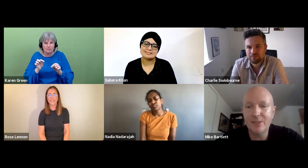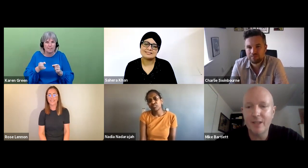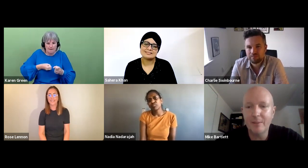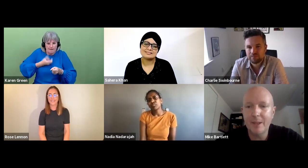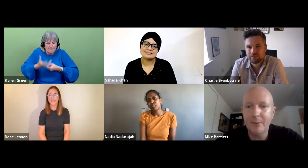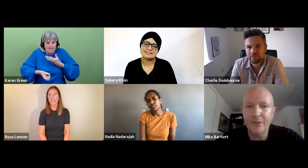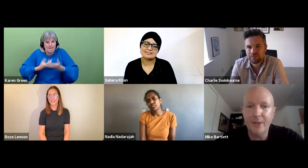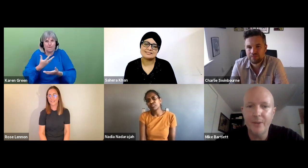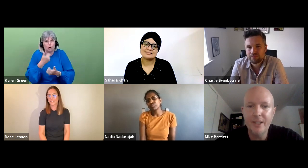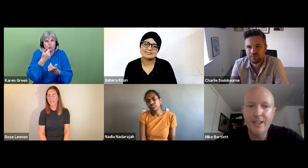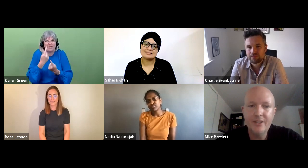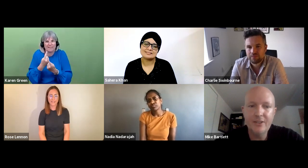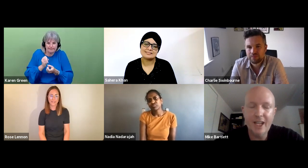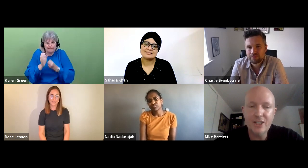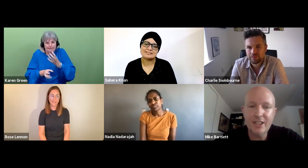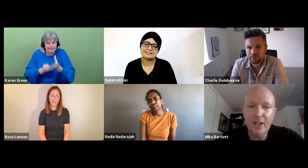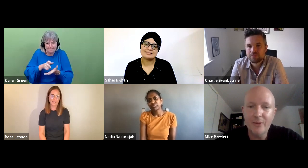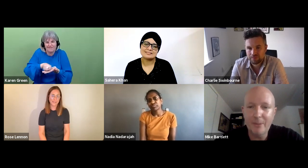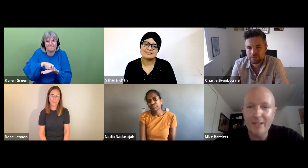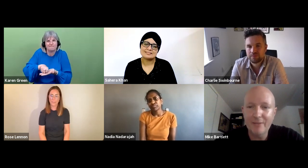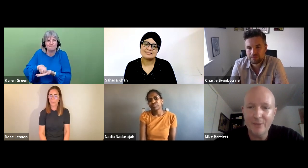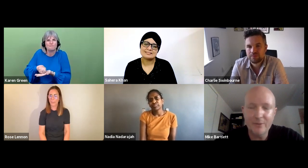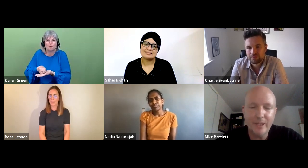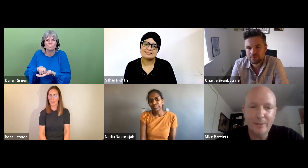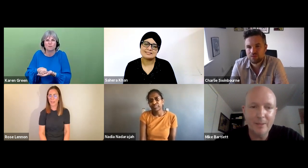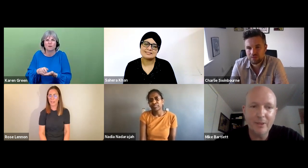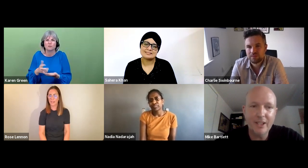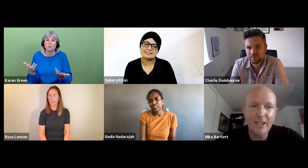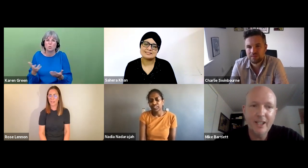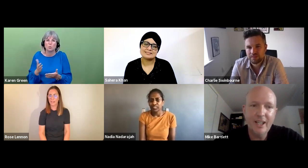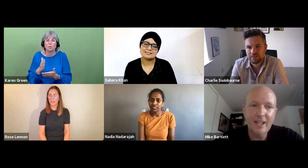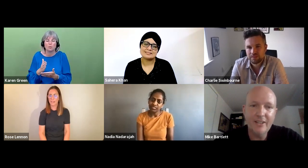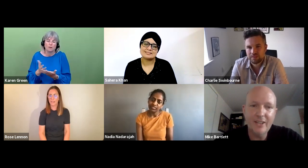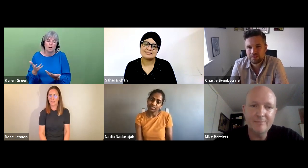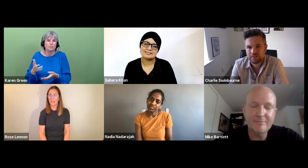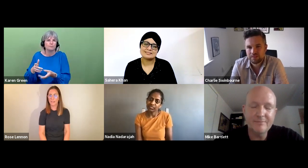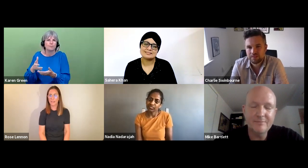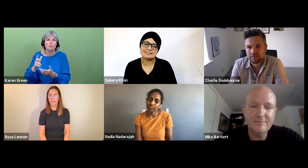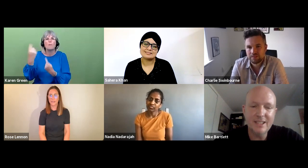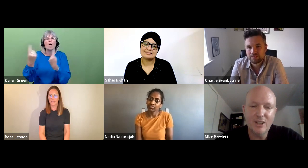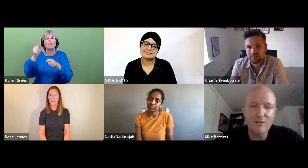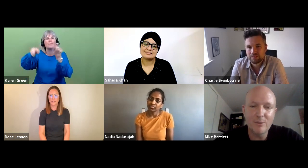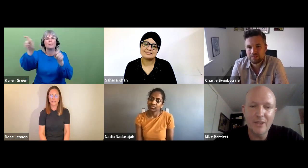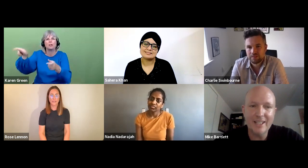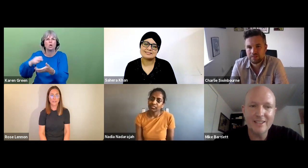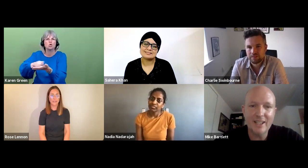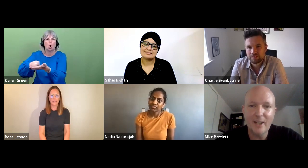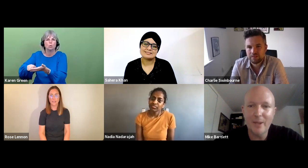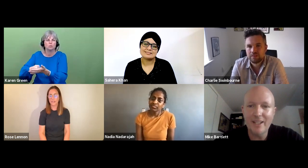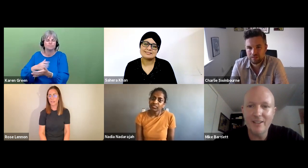with other people. So actually notes are painful from other people, and it's a horrible thing to go in and you